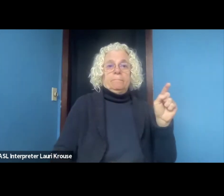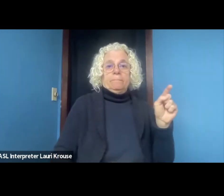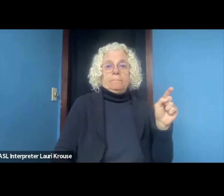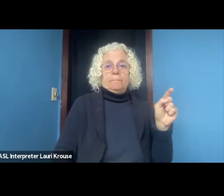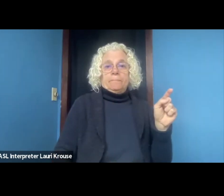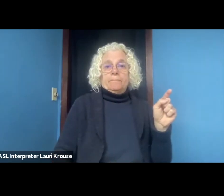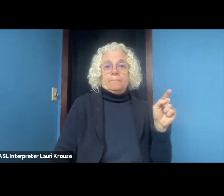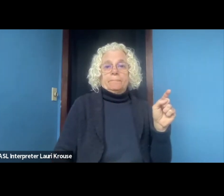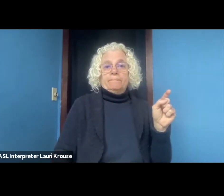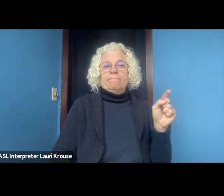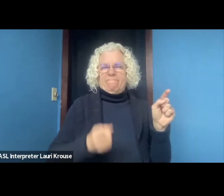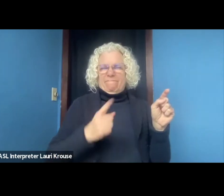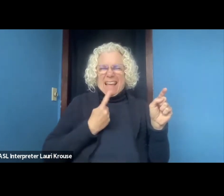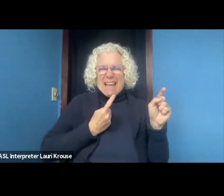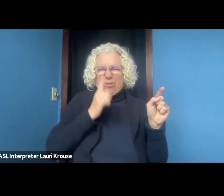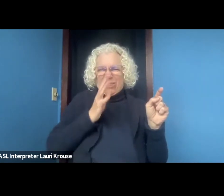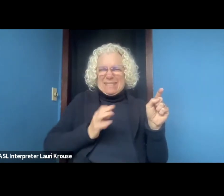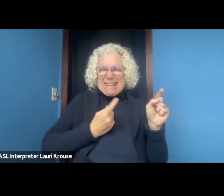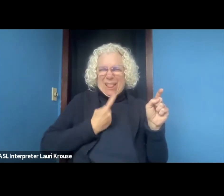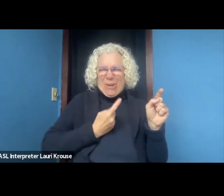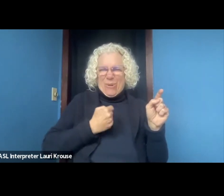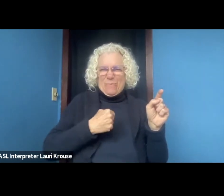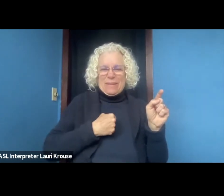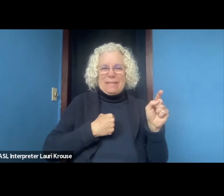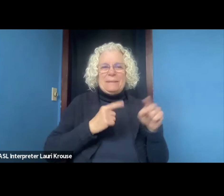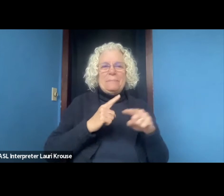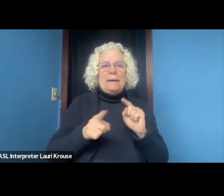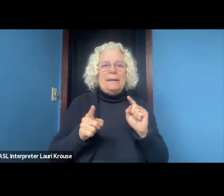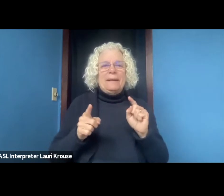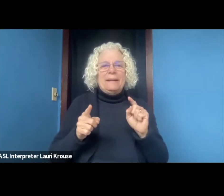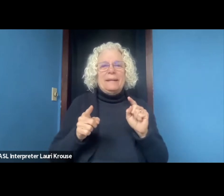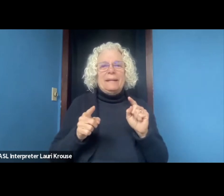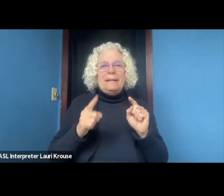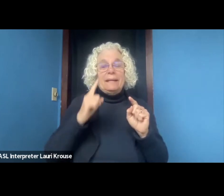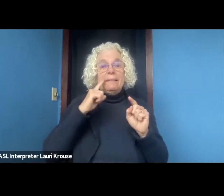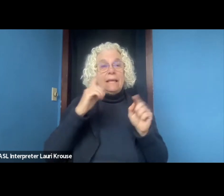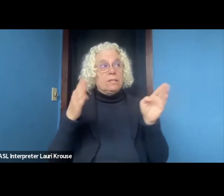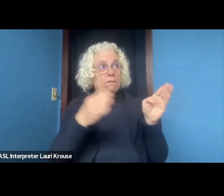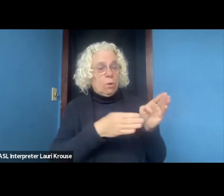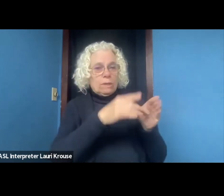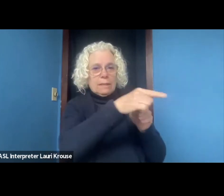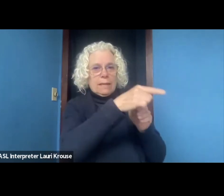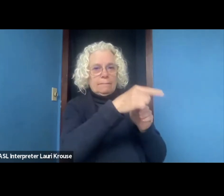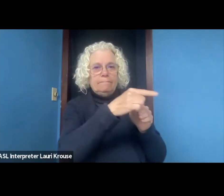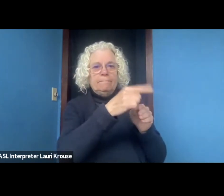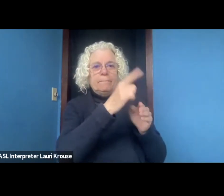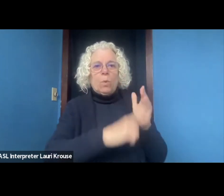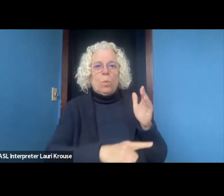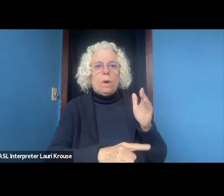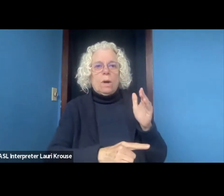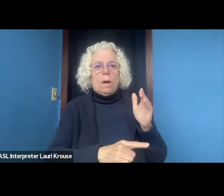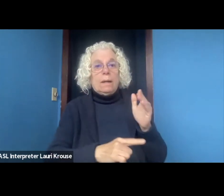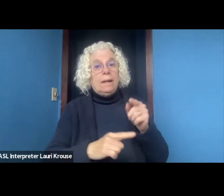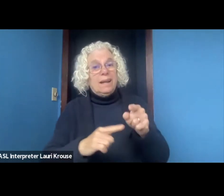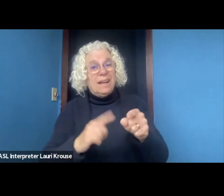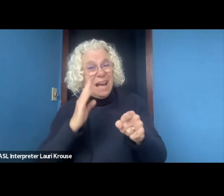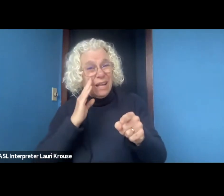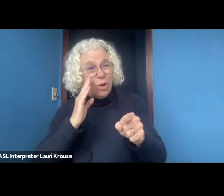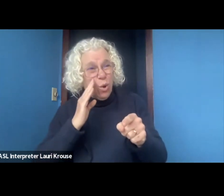make an executive decision here and decide that maybe we can focus on the solutions, because I know with the climate crisis, it can be